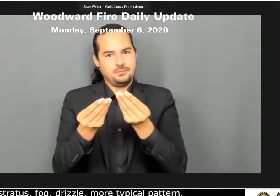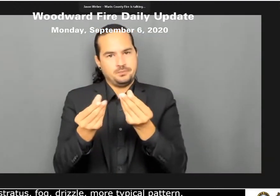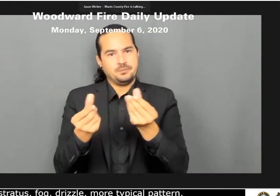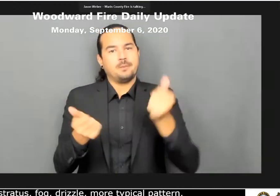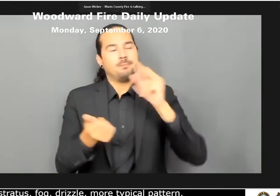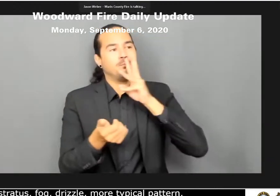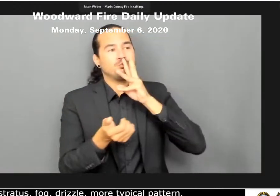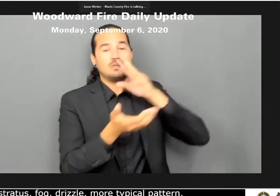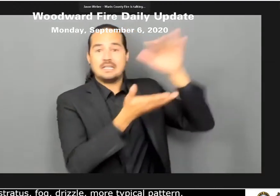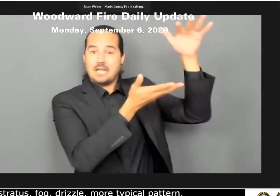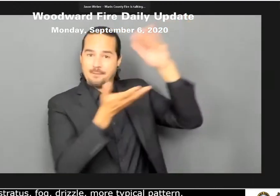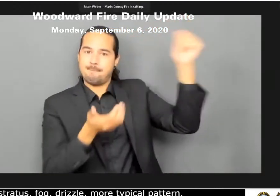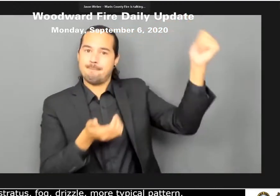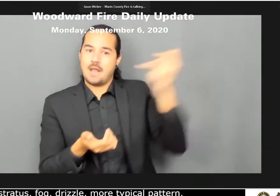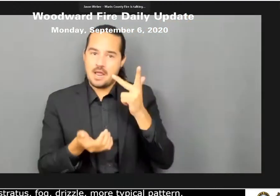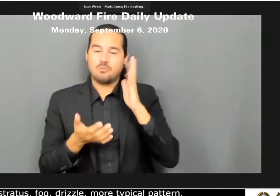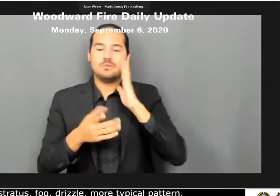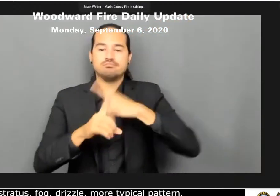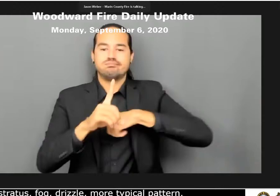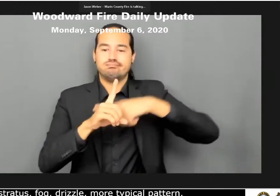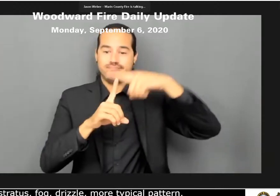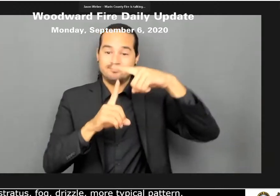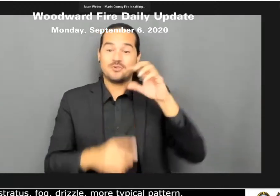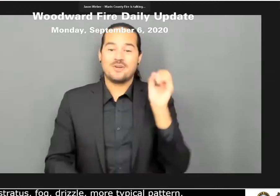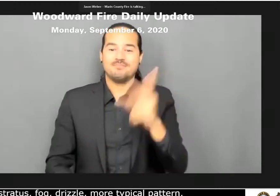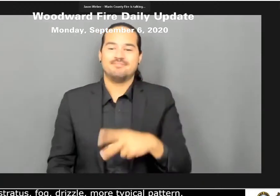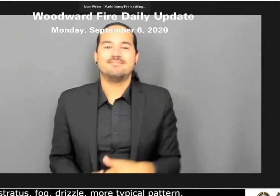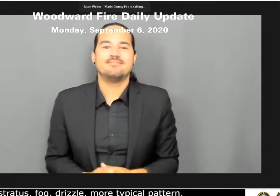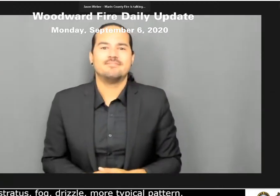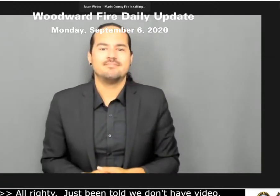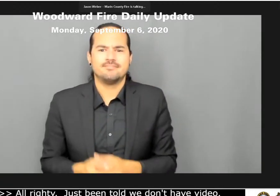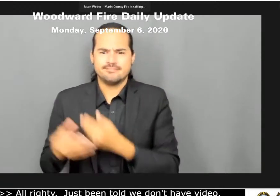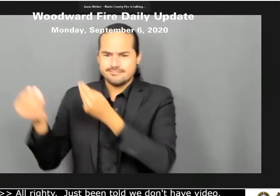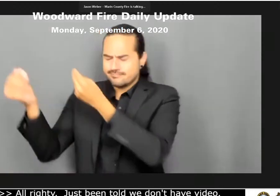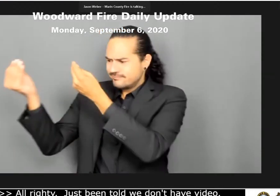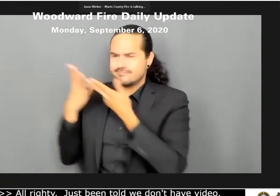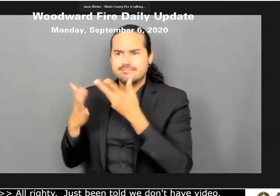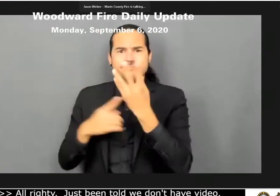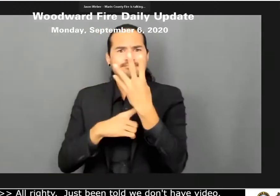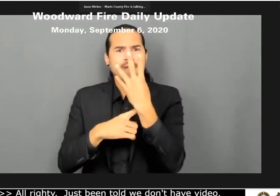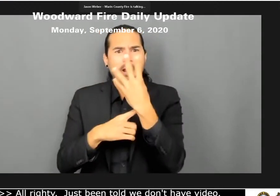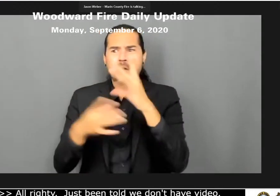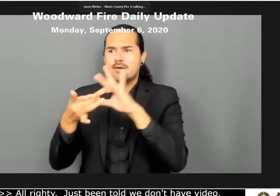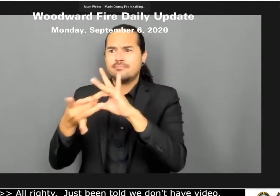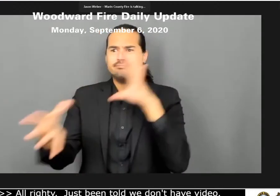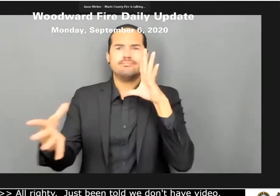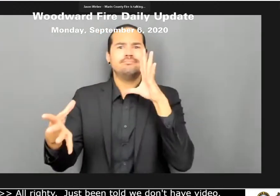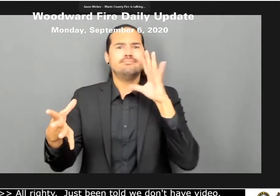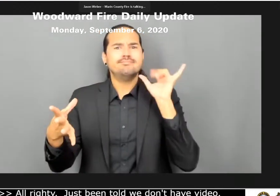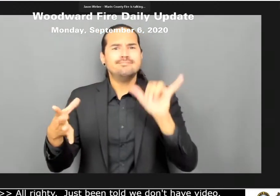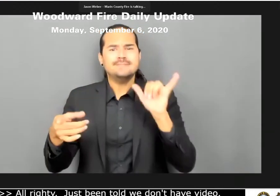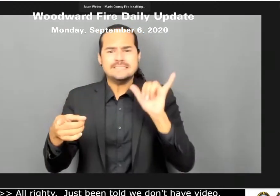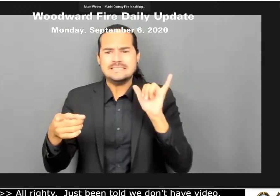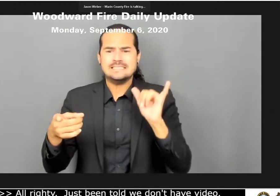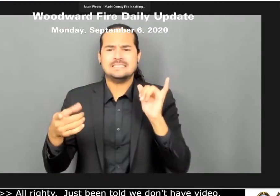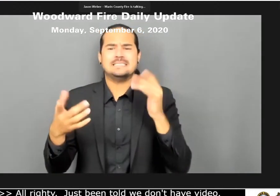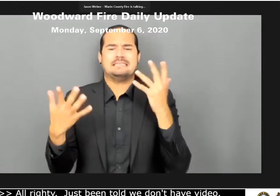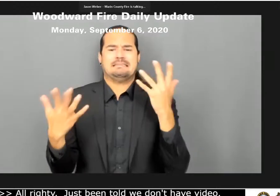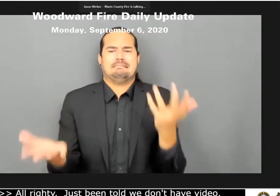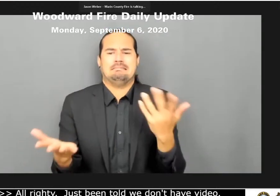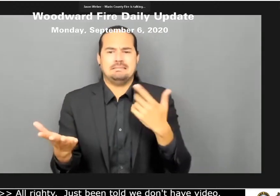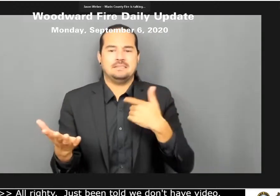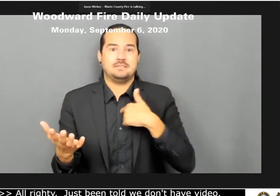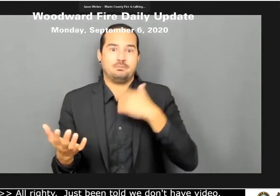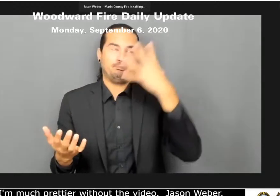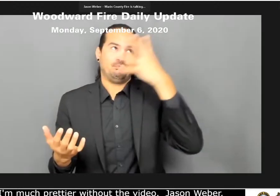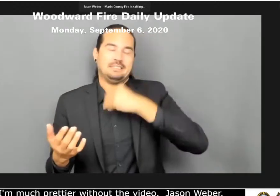Alrighty, we've just been told we don't have video, so I'm much prettier without the video anyway. Jason Weber, Marin County Fire Chief. We'll get started. As you've heard